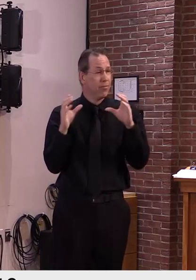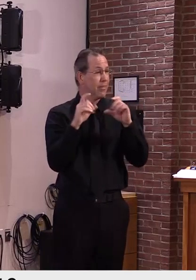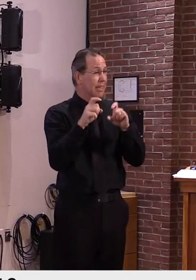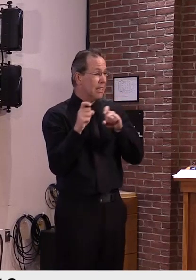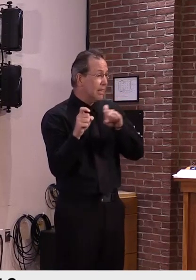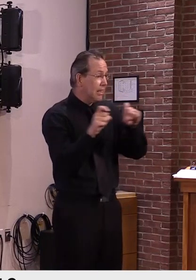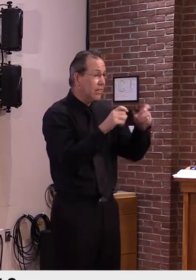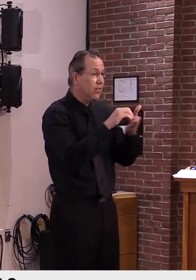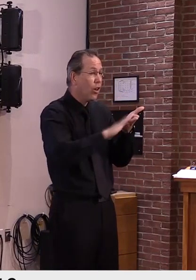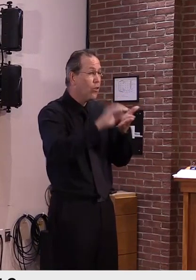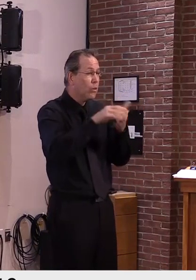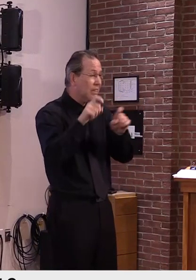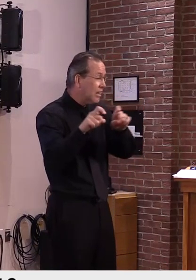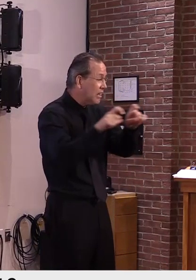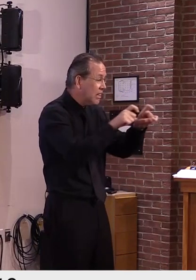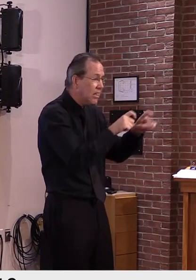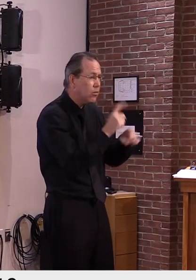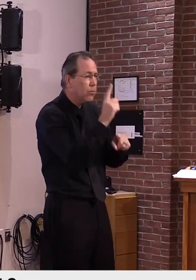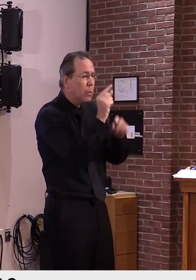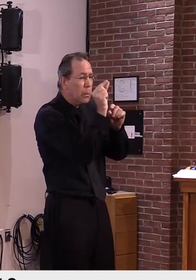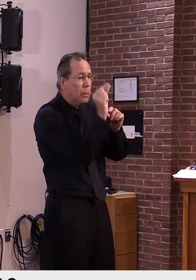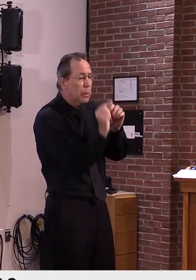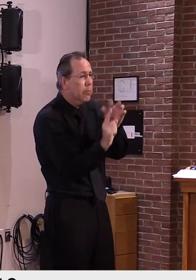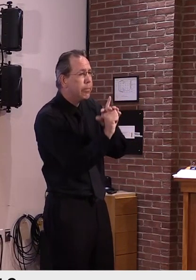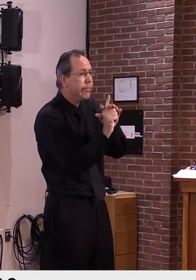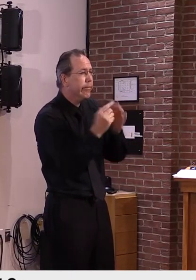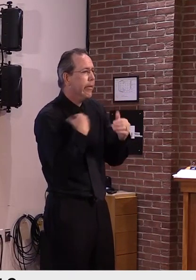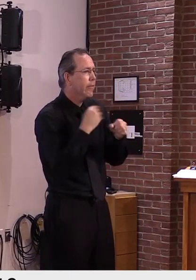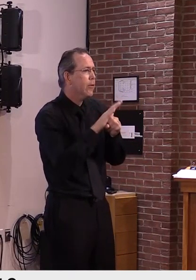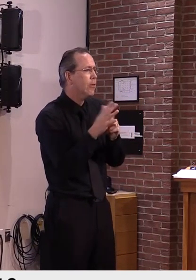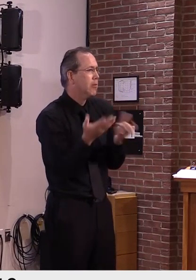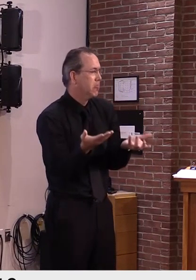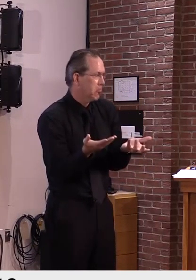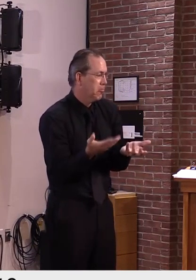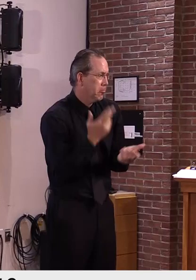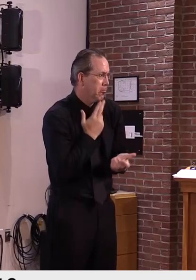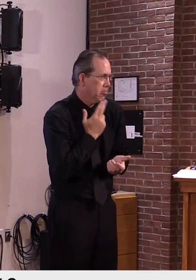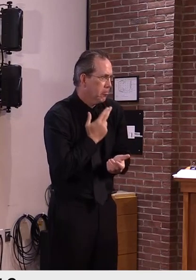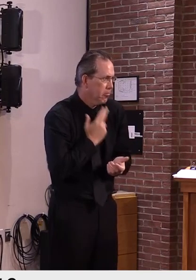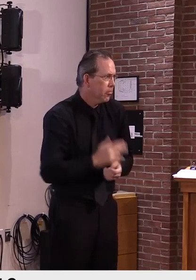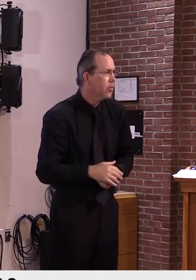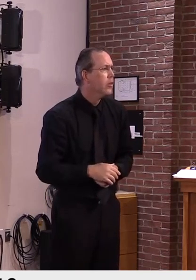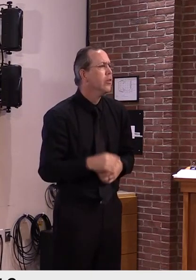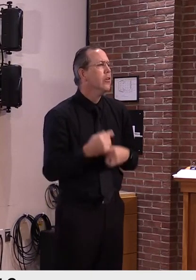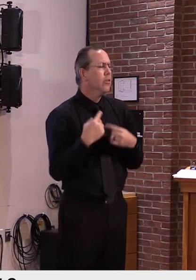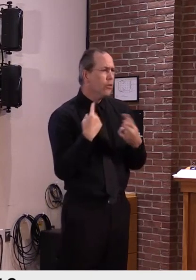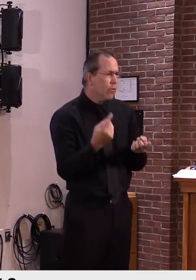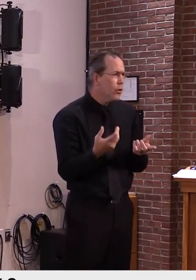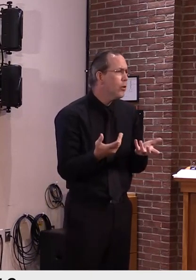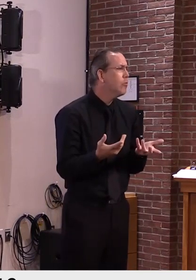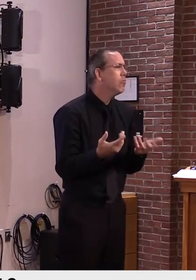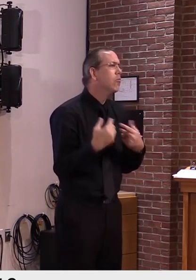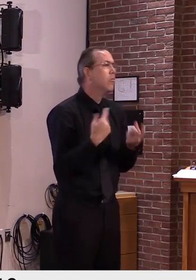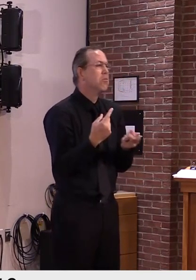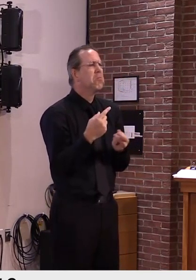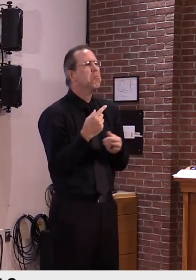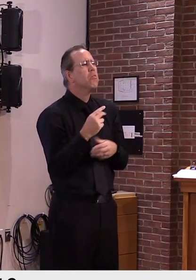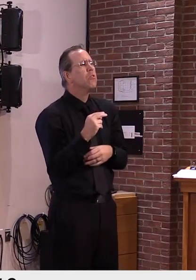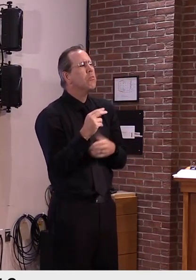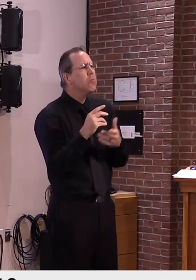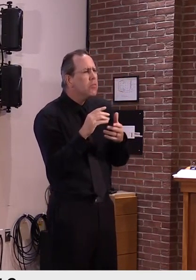the regional data, we do see cases increasing week over week. This is something we saw last week as well. I will point out that there was a